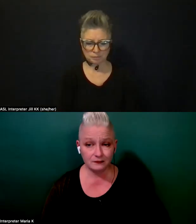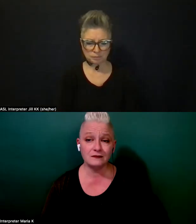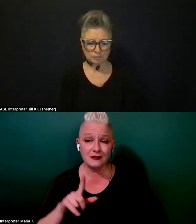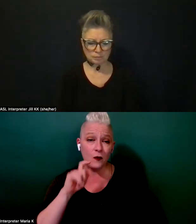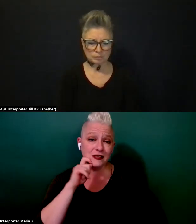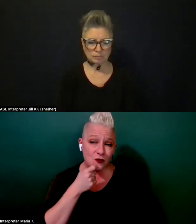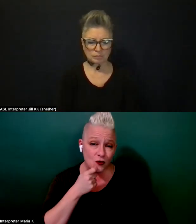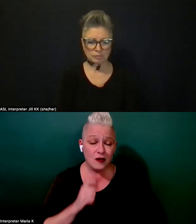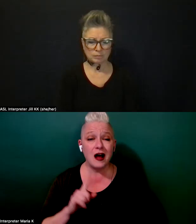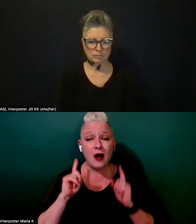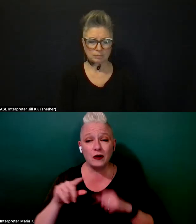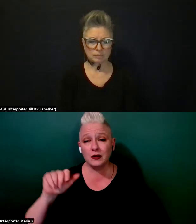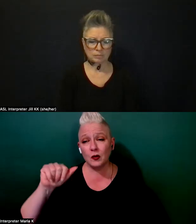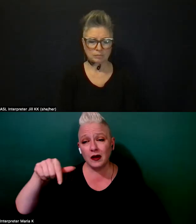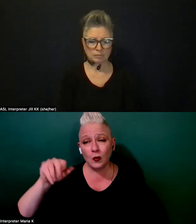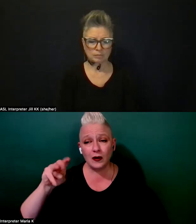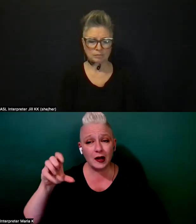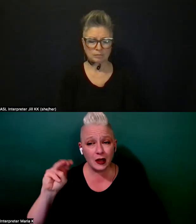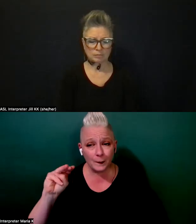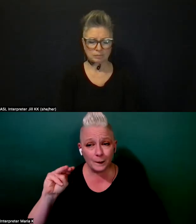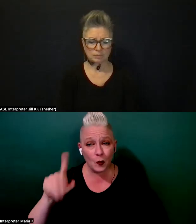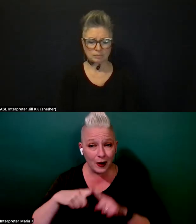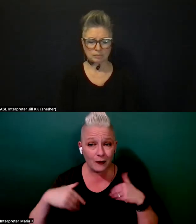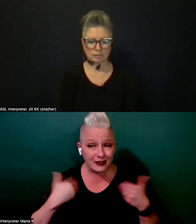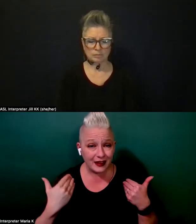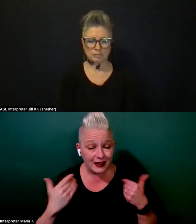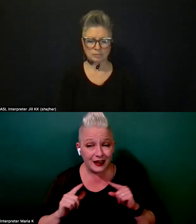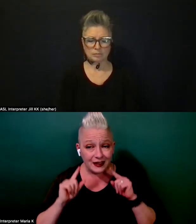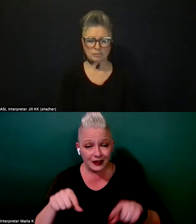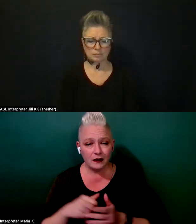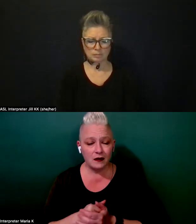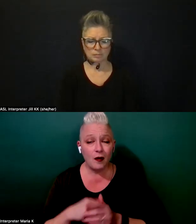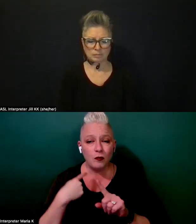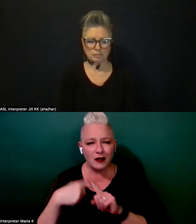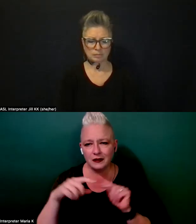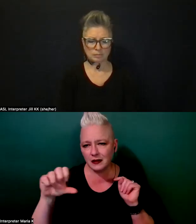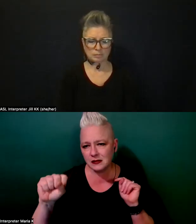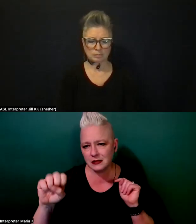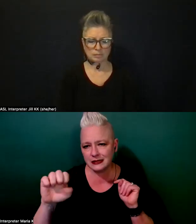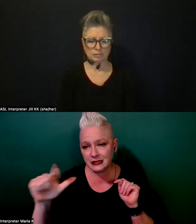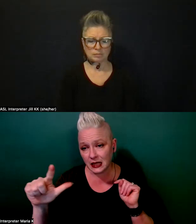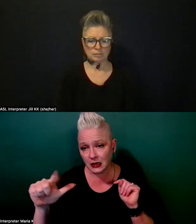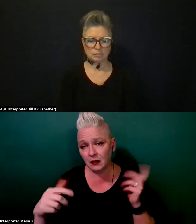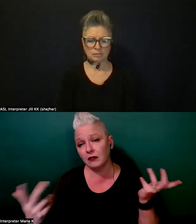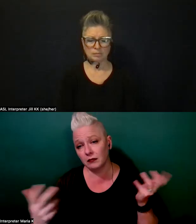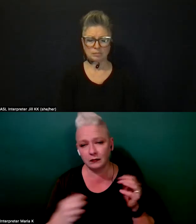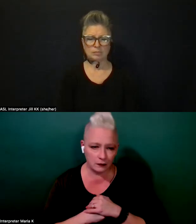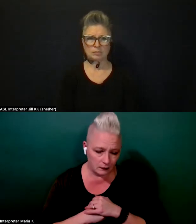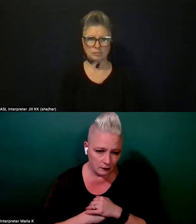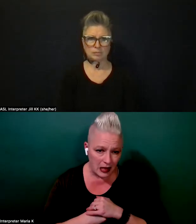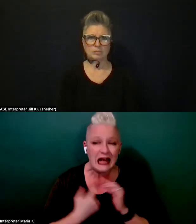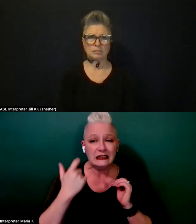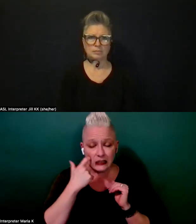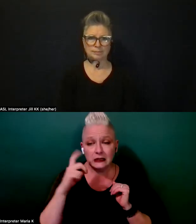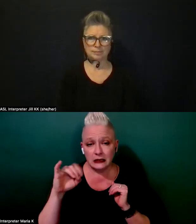went to the aquarium as a kid and also there's a seal, but having I had just done Biltmore, so